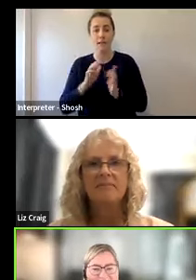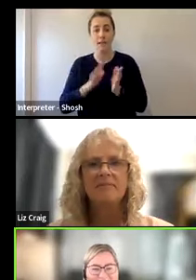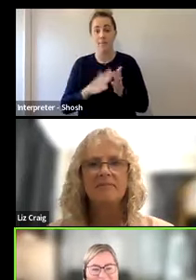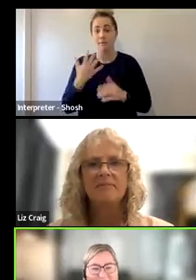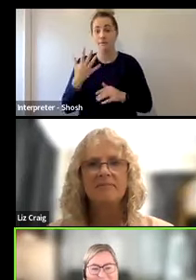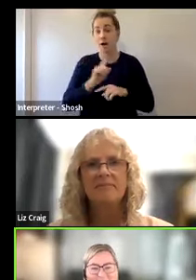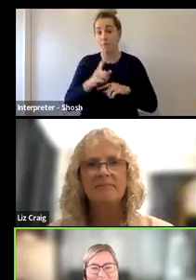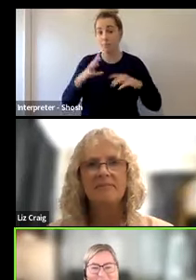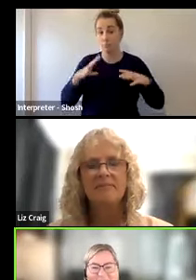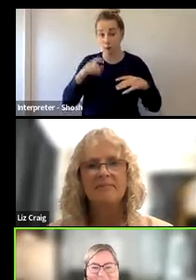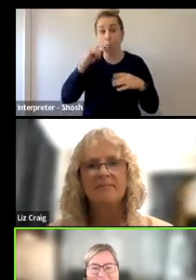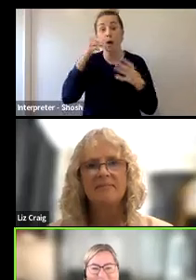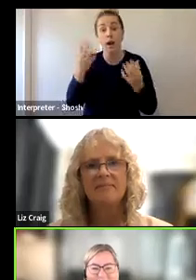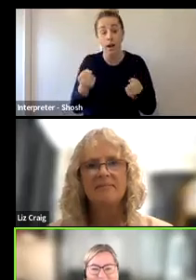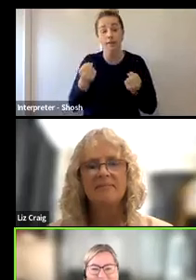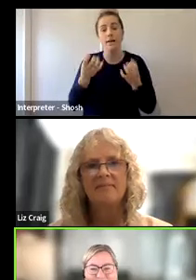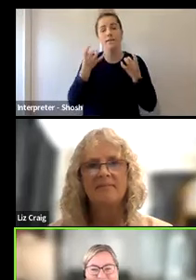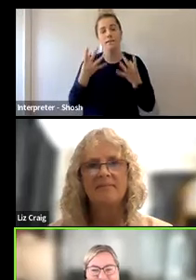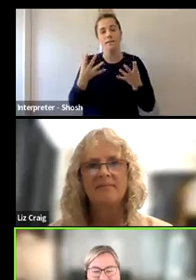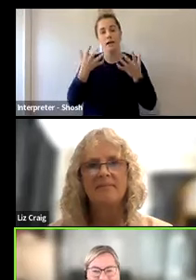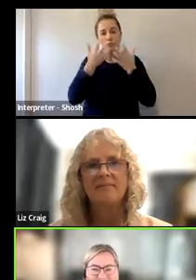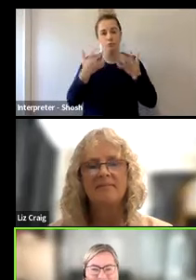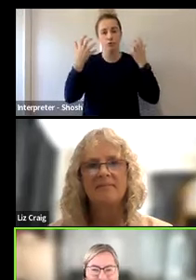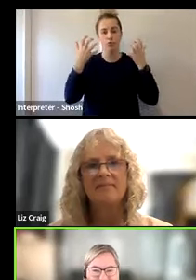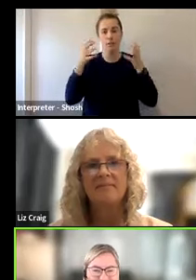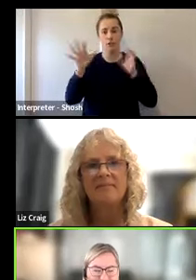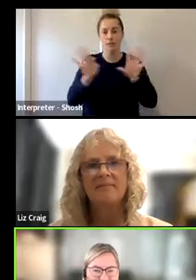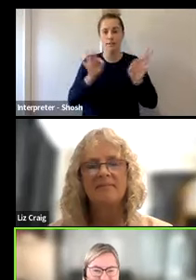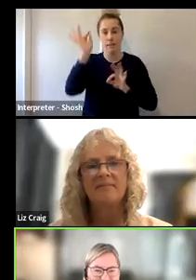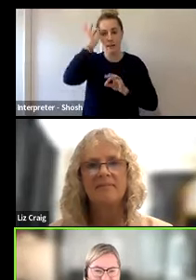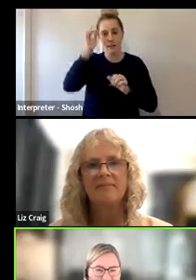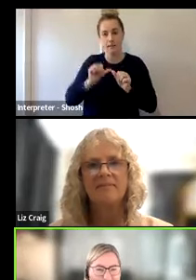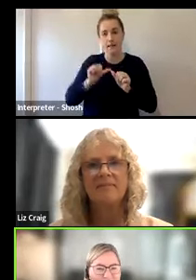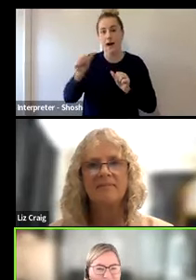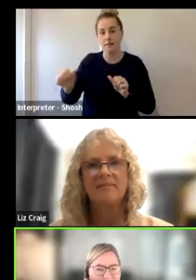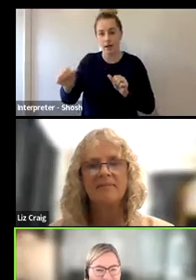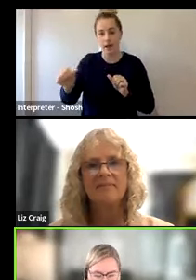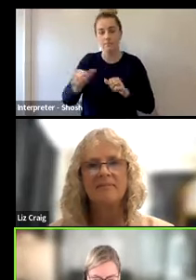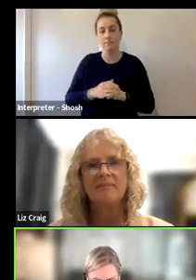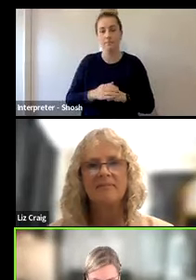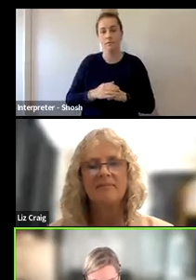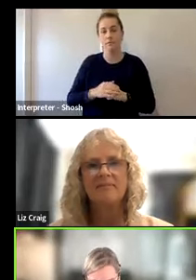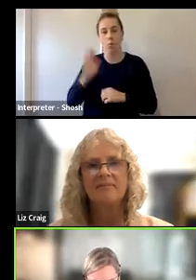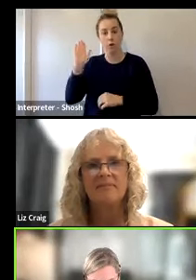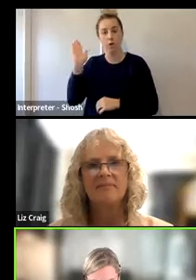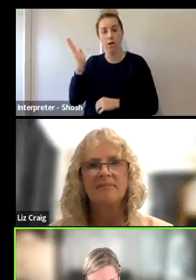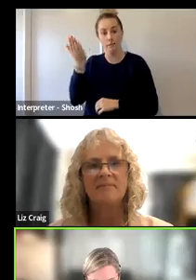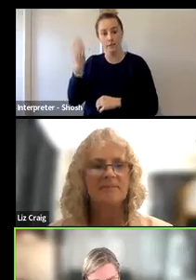break, and then we will be starting a fresh select committee process for charities.